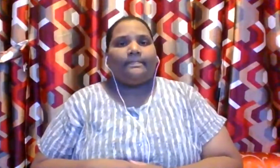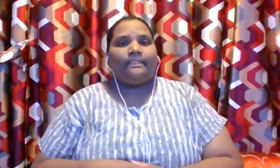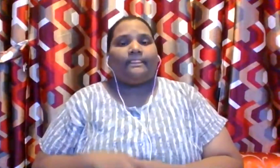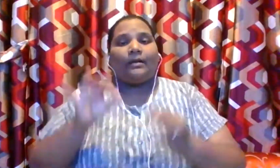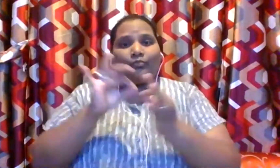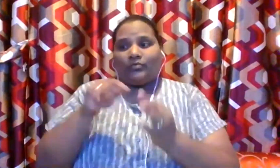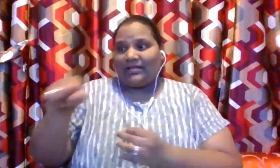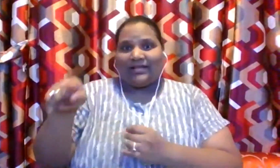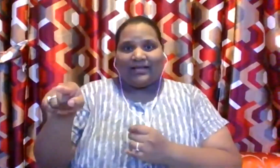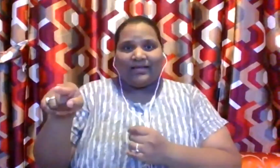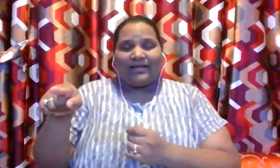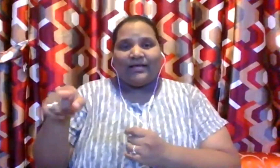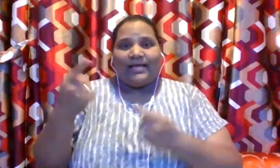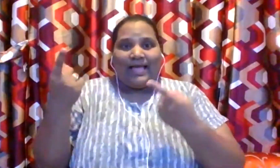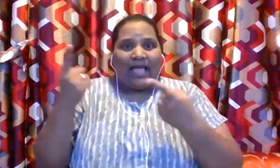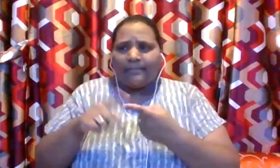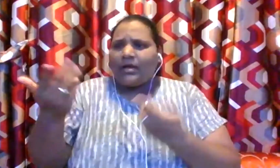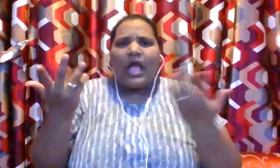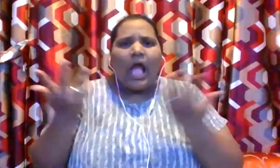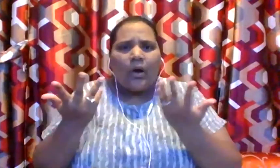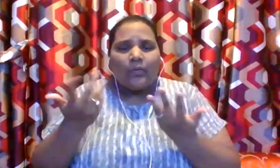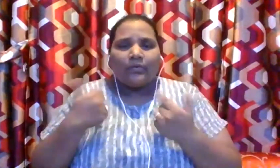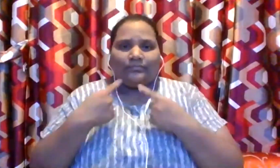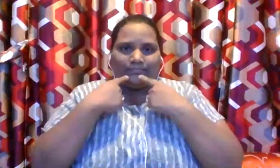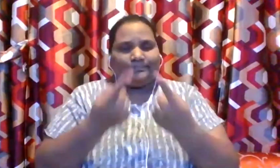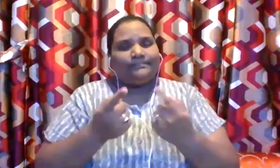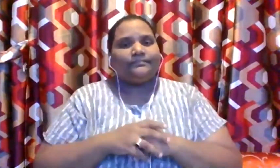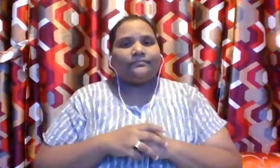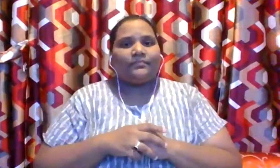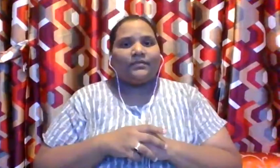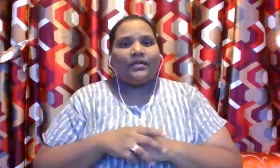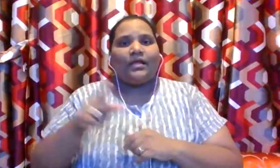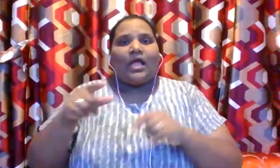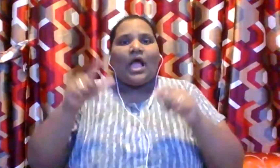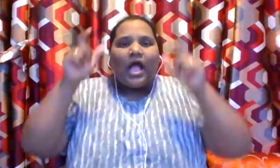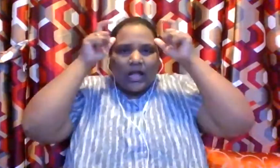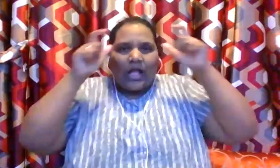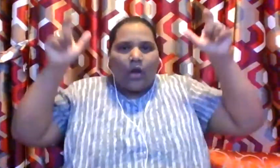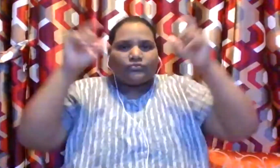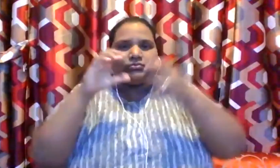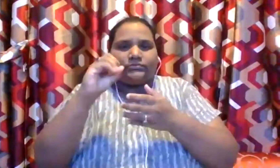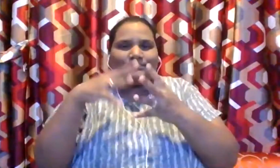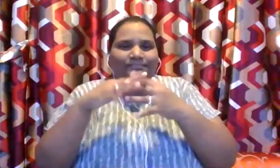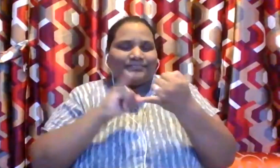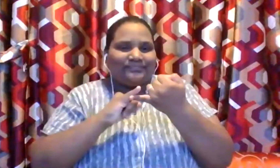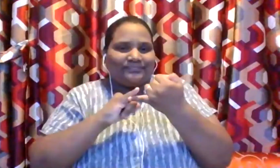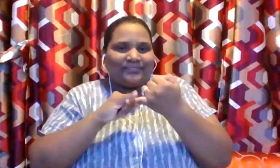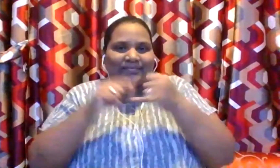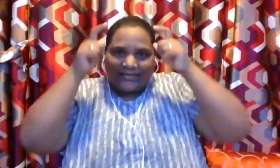lot of cows were getting sacrificed. The animals were getting sacrificed